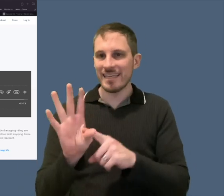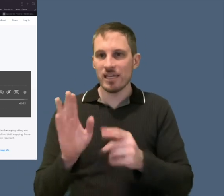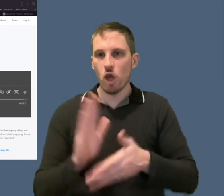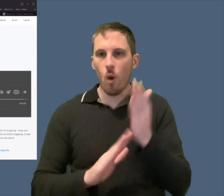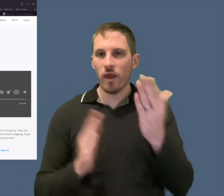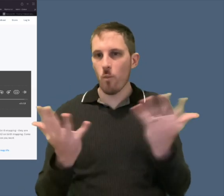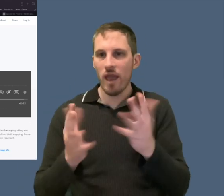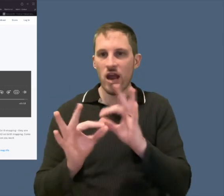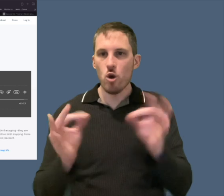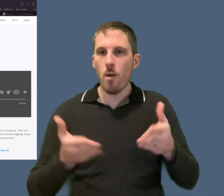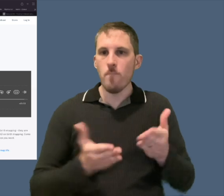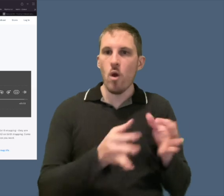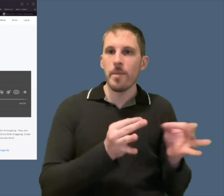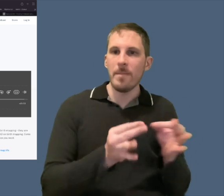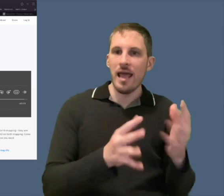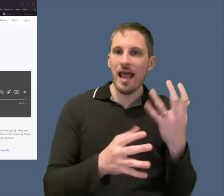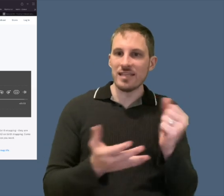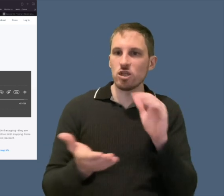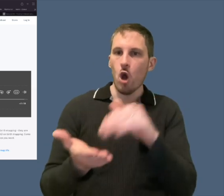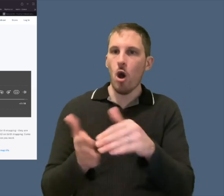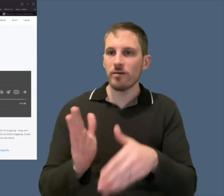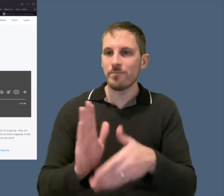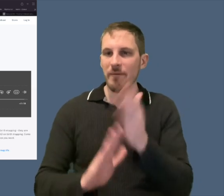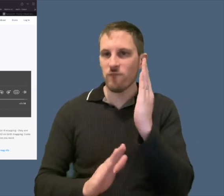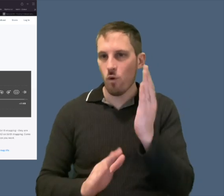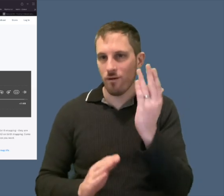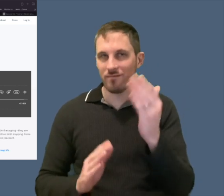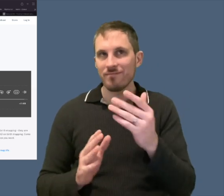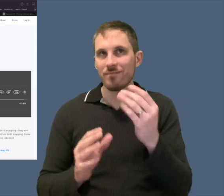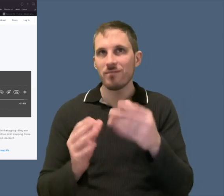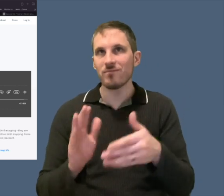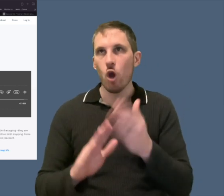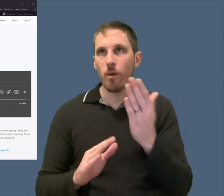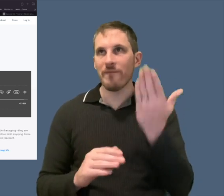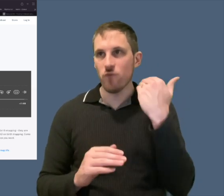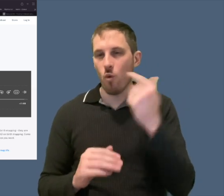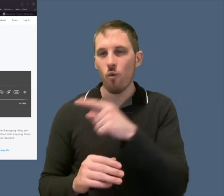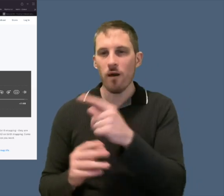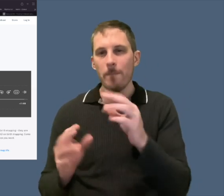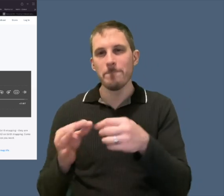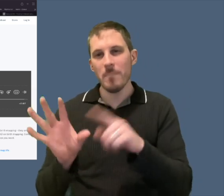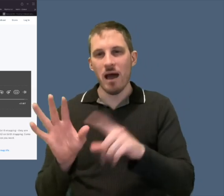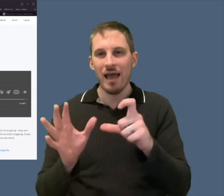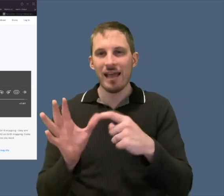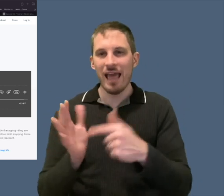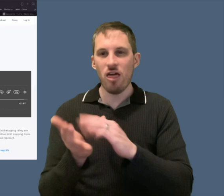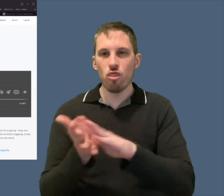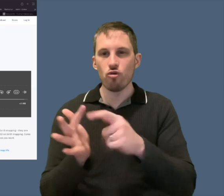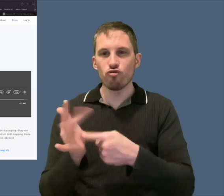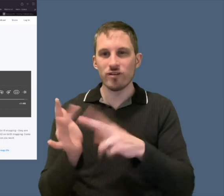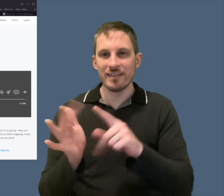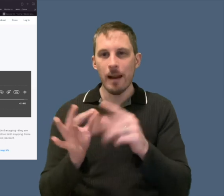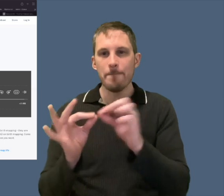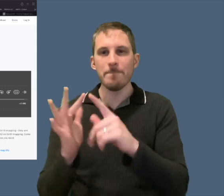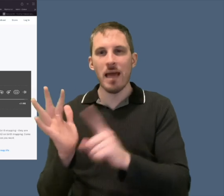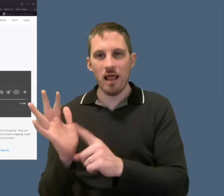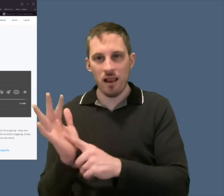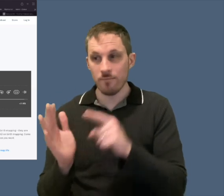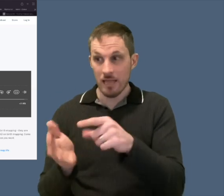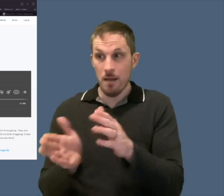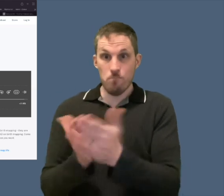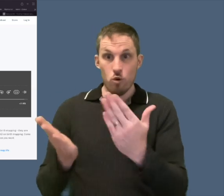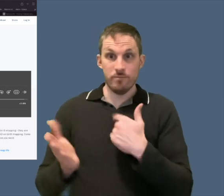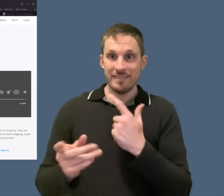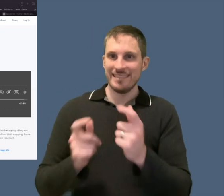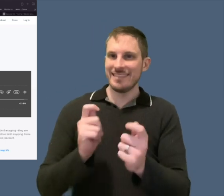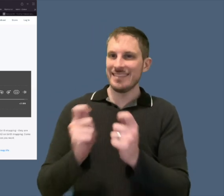Before. By Catherine Bell. By Catherine Bell, that's me. The book, which is what I'm testing in my PhD, gives women all